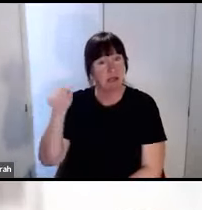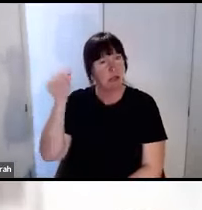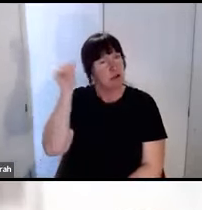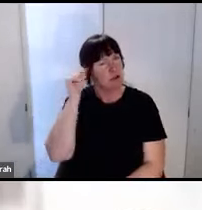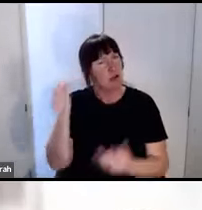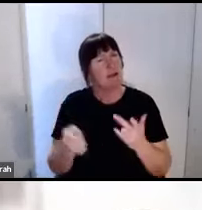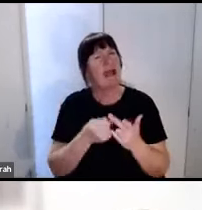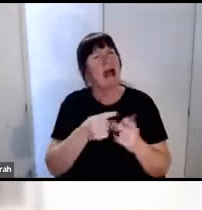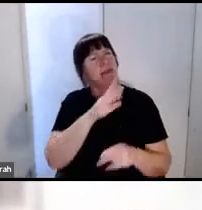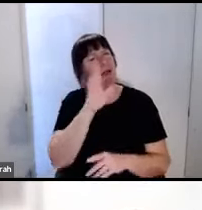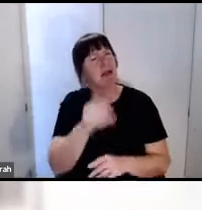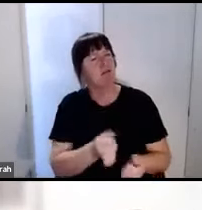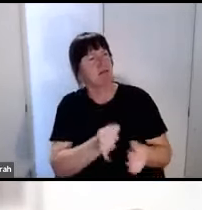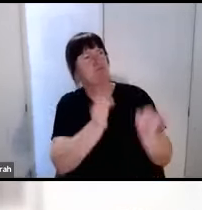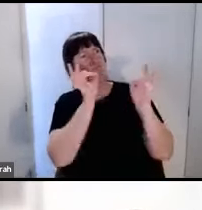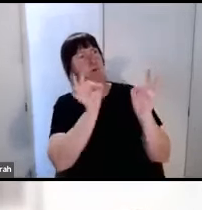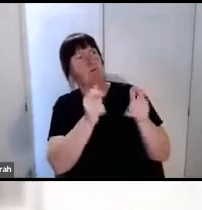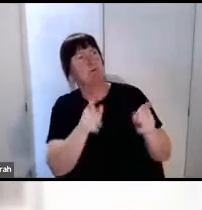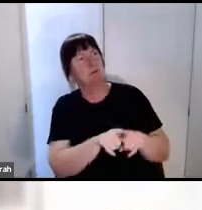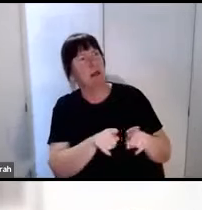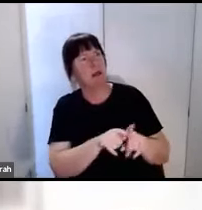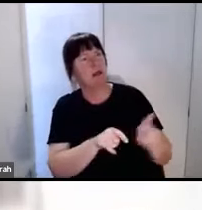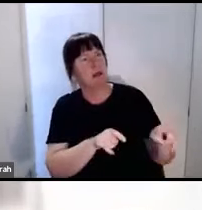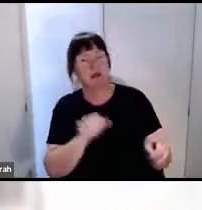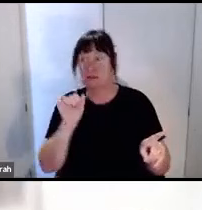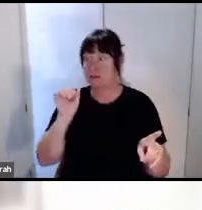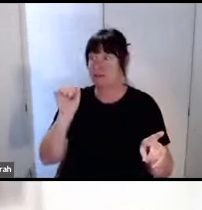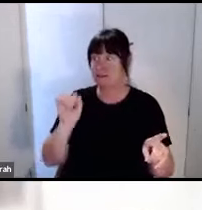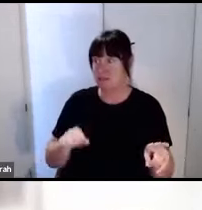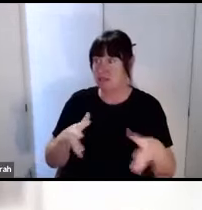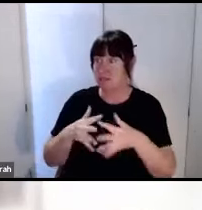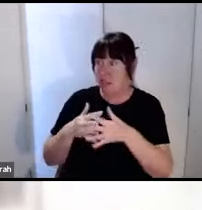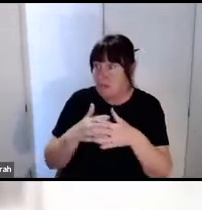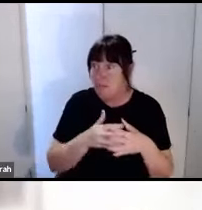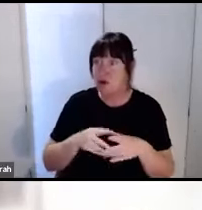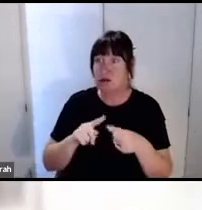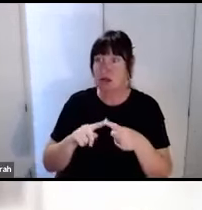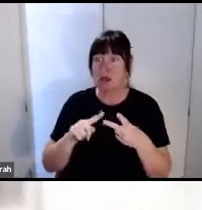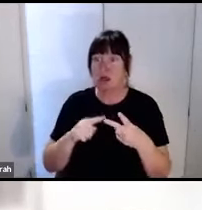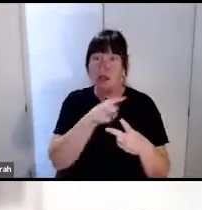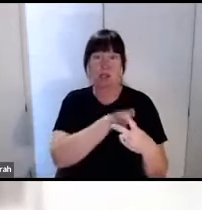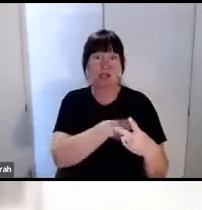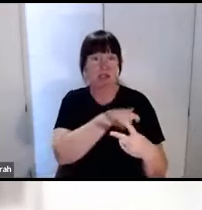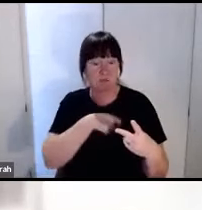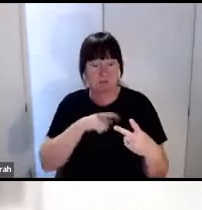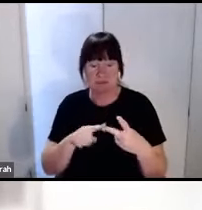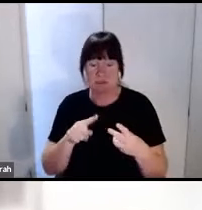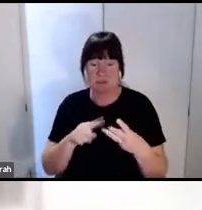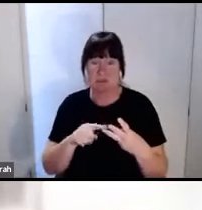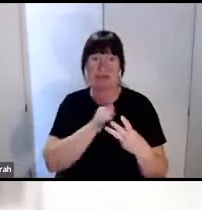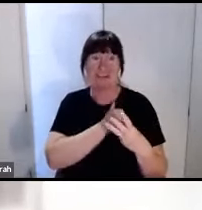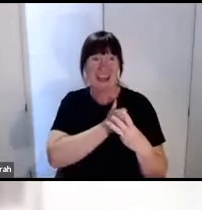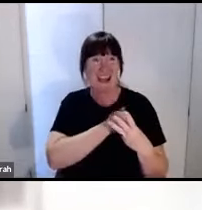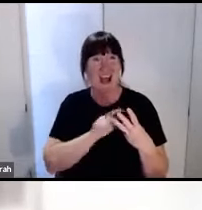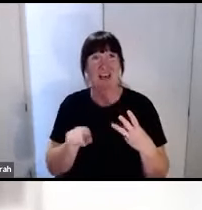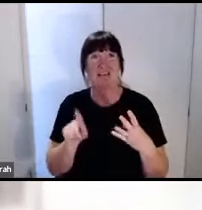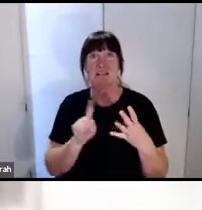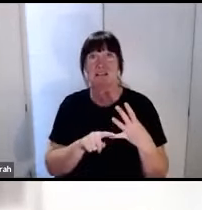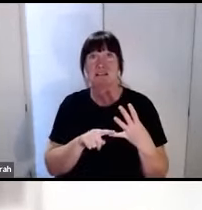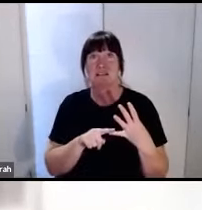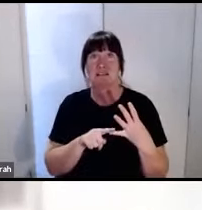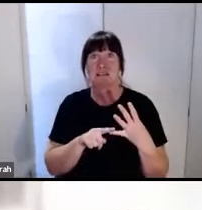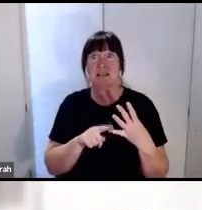that we could look to? Yeah, you can look at America, you can look at Switzerland, you can look at Canada, you can look